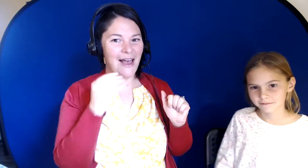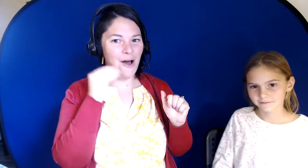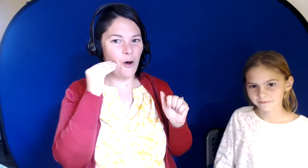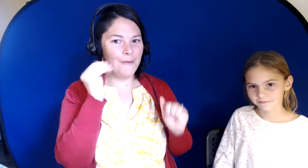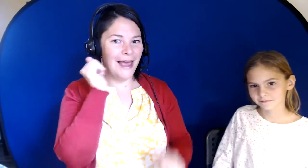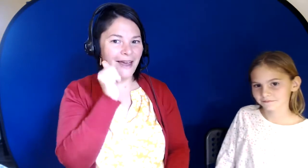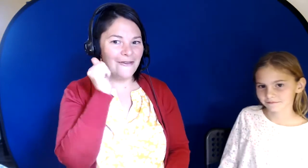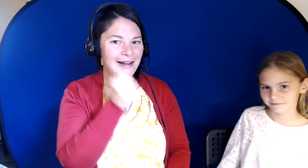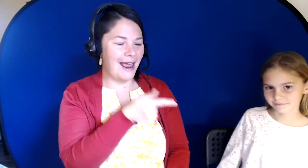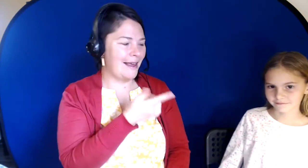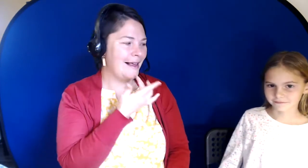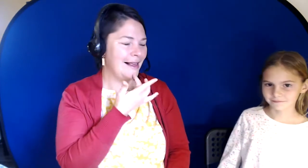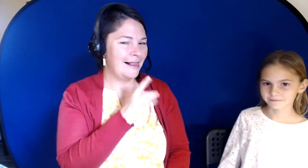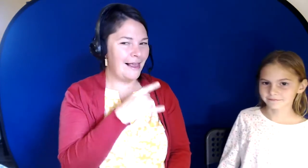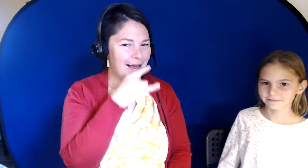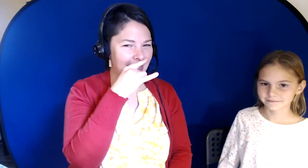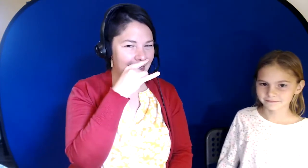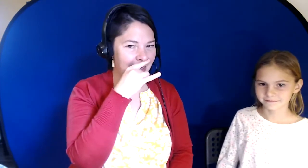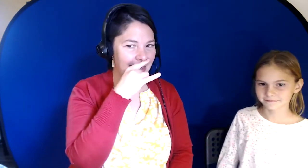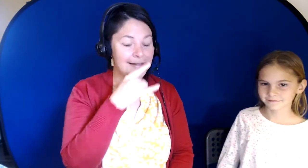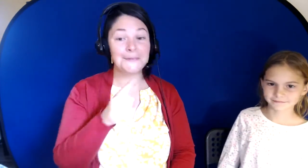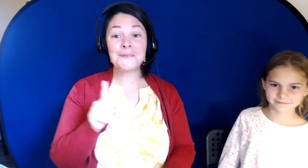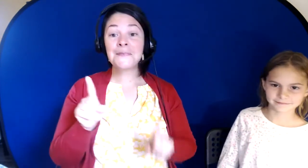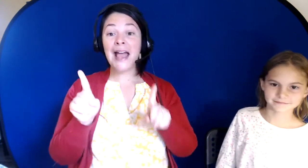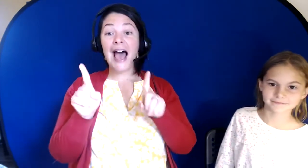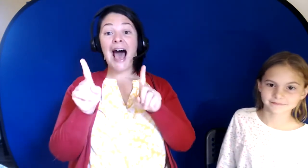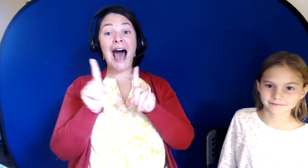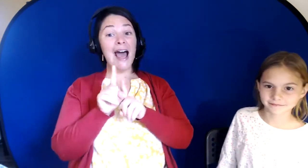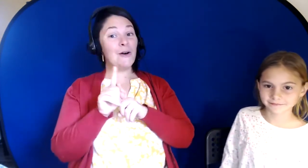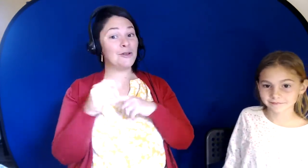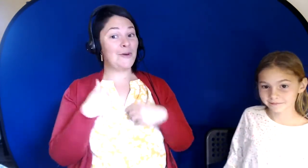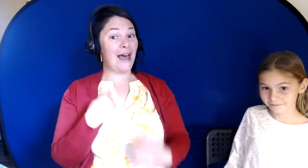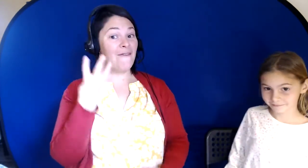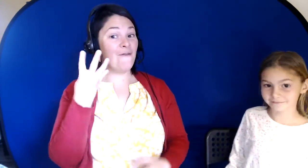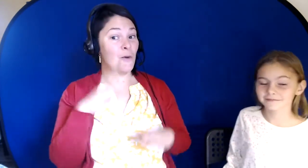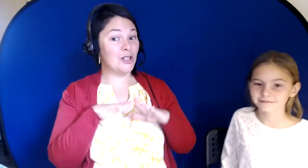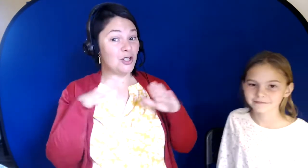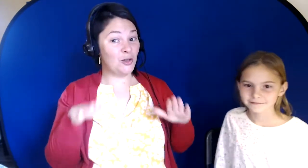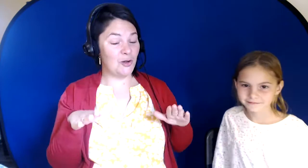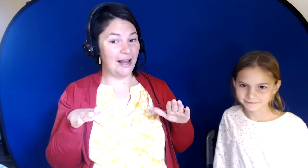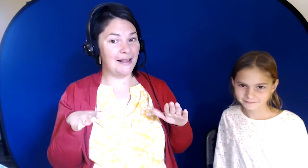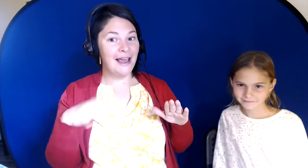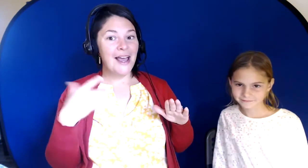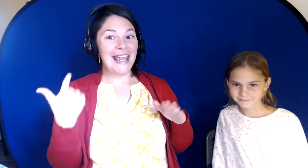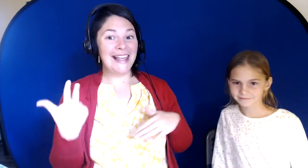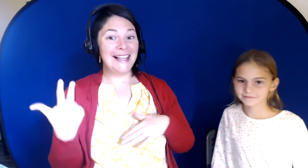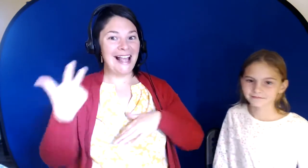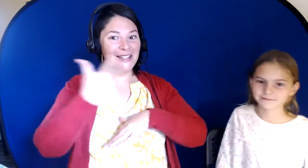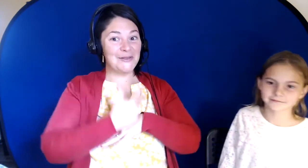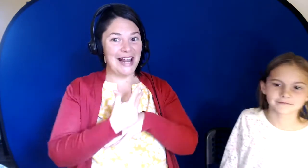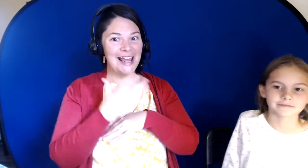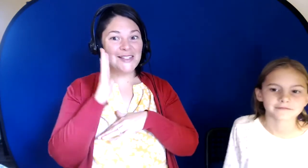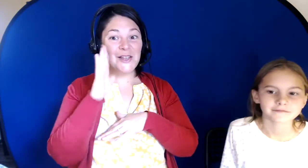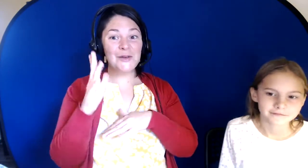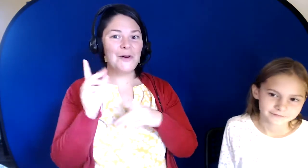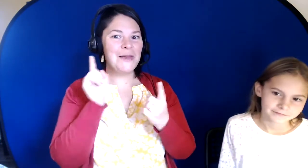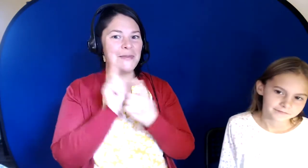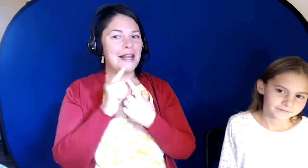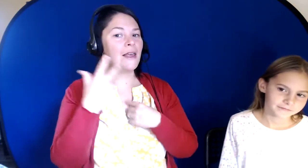home every day. Lucky kids. I also have four children. In the next 3 days, you will be meeting three